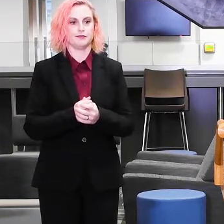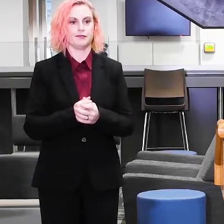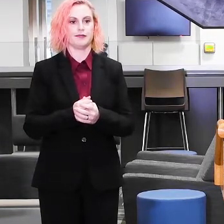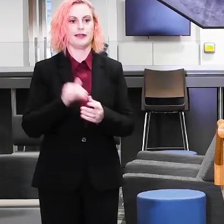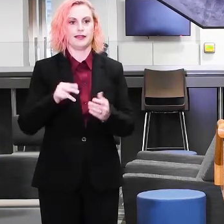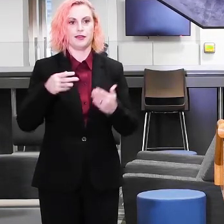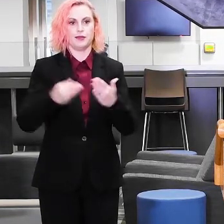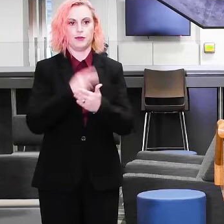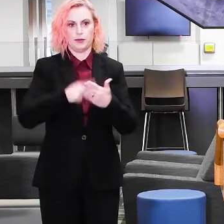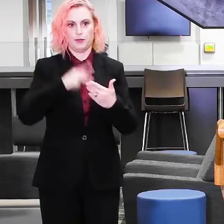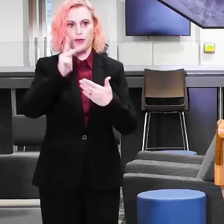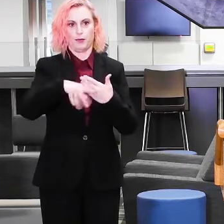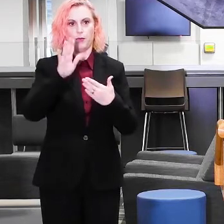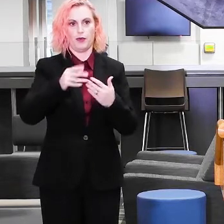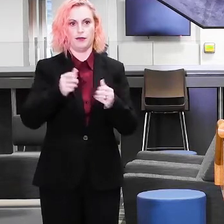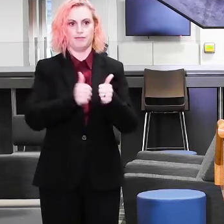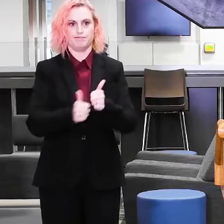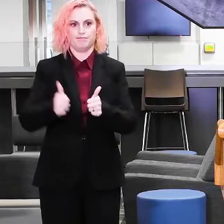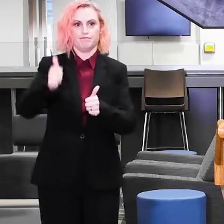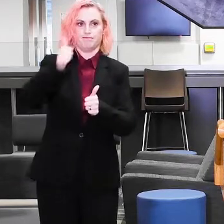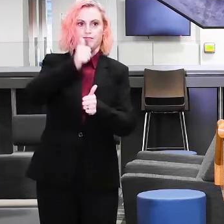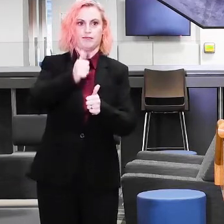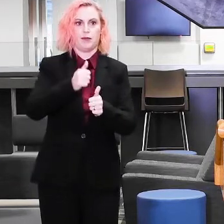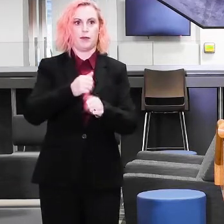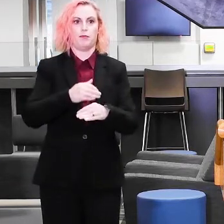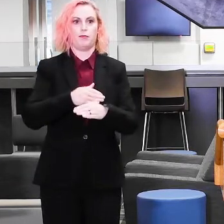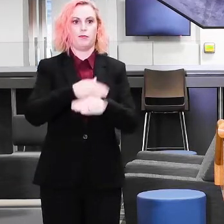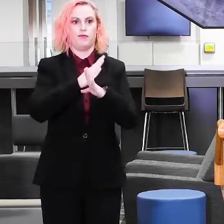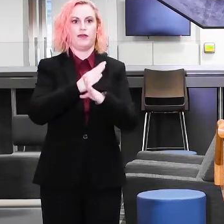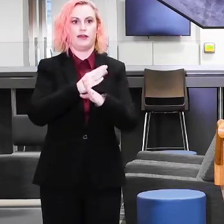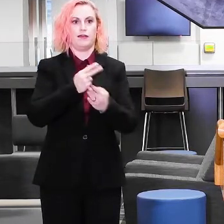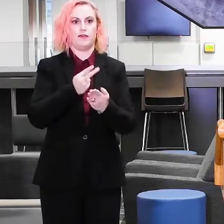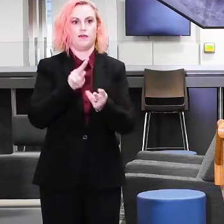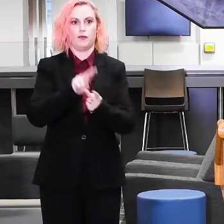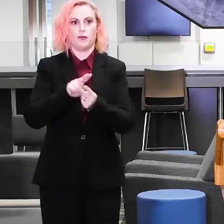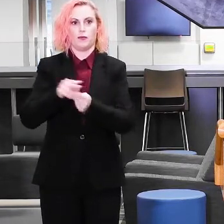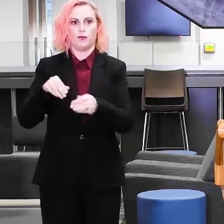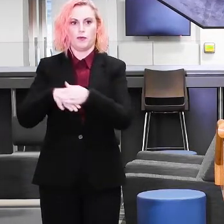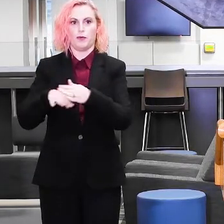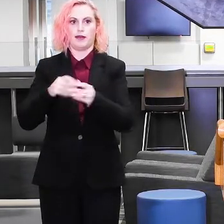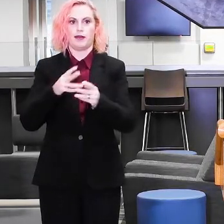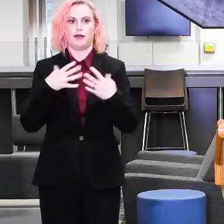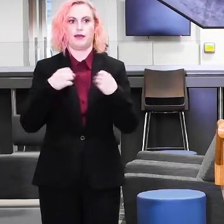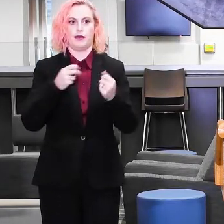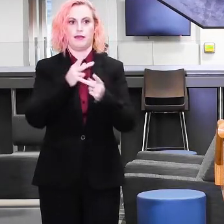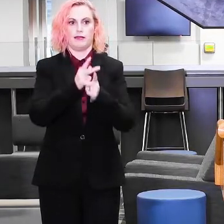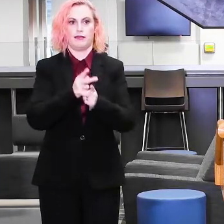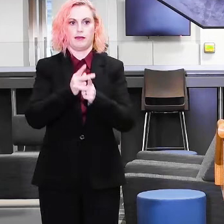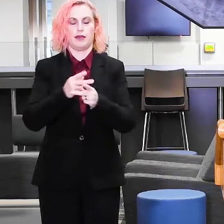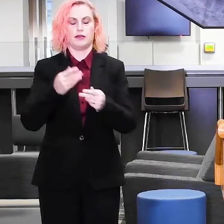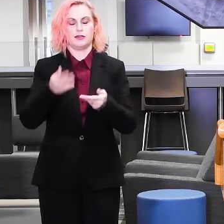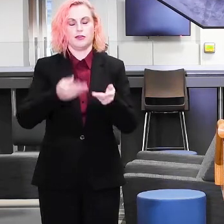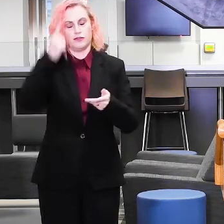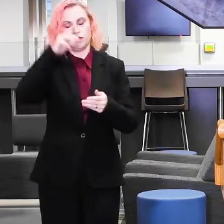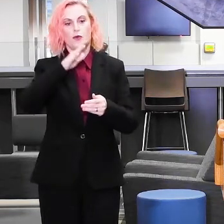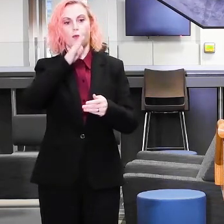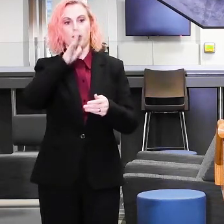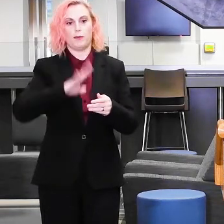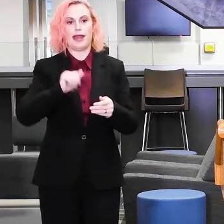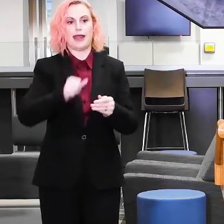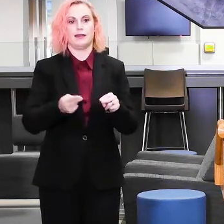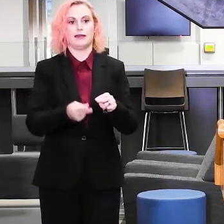This pilot program will prioritize preventative reproductive care for women and increase health care services for